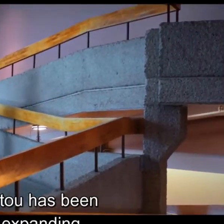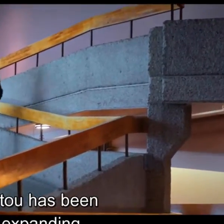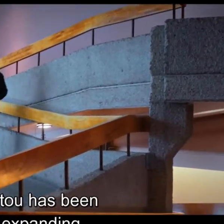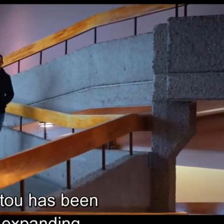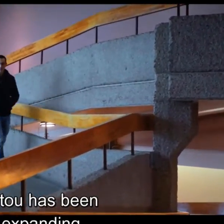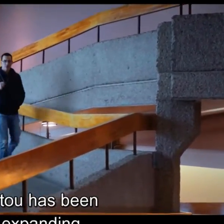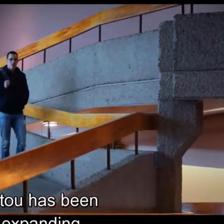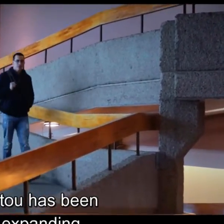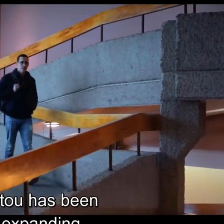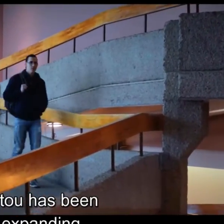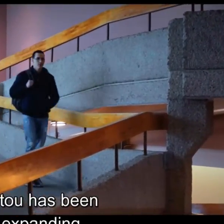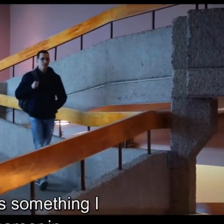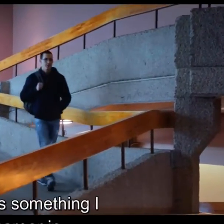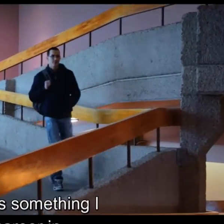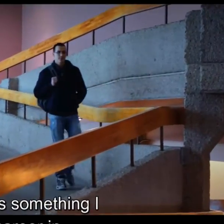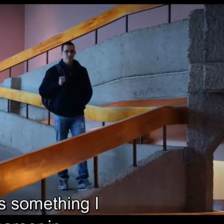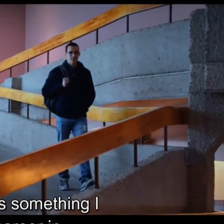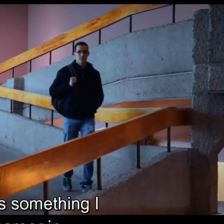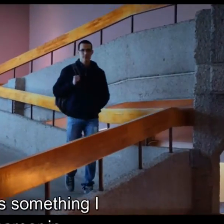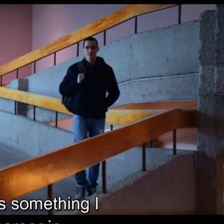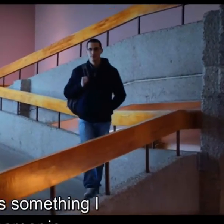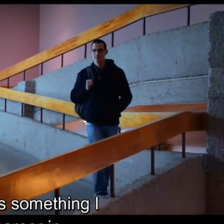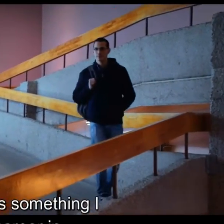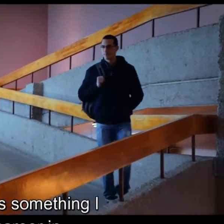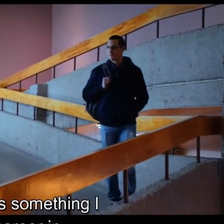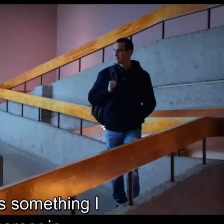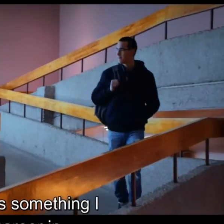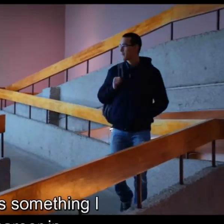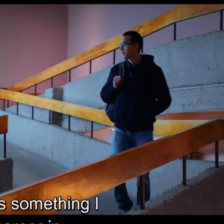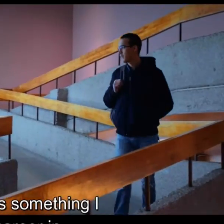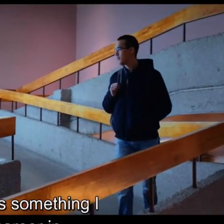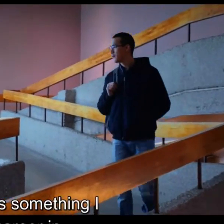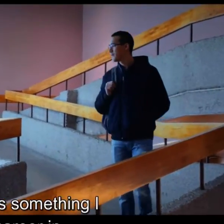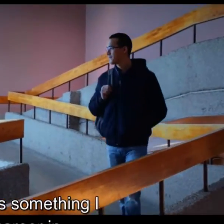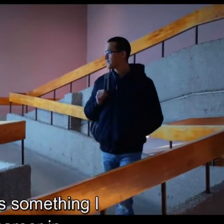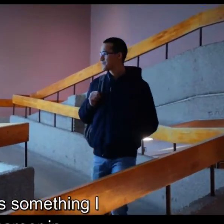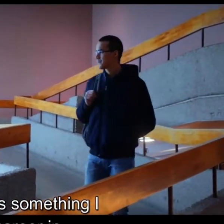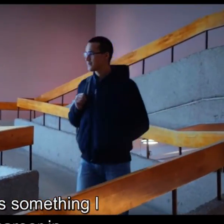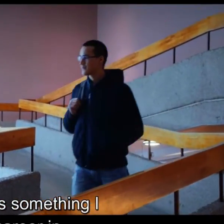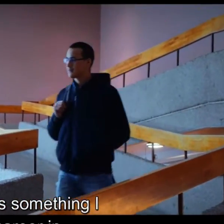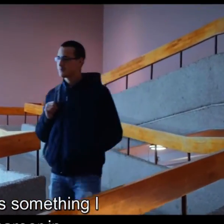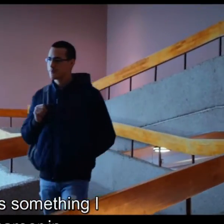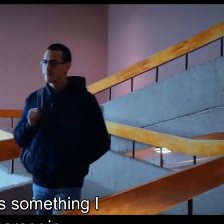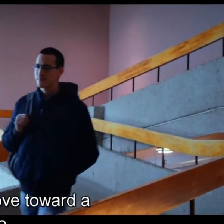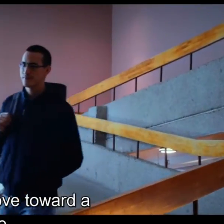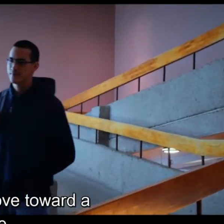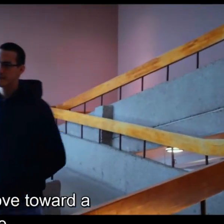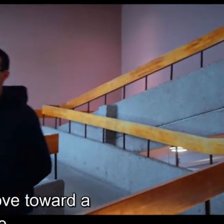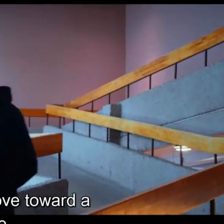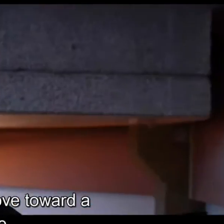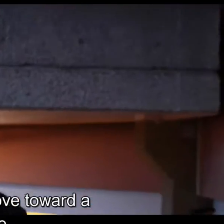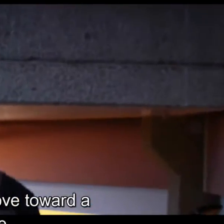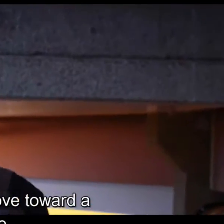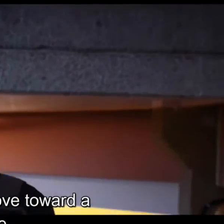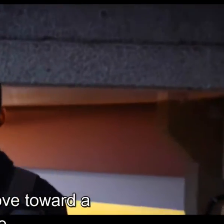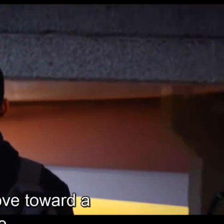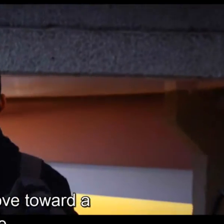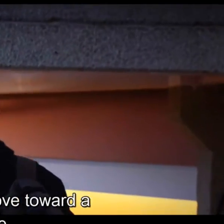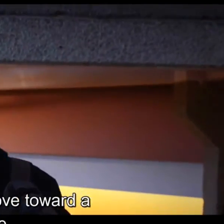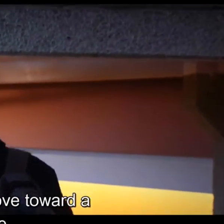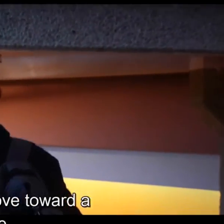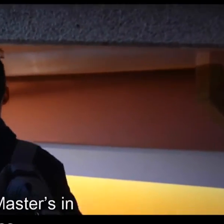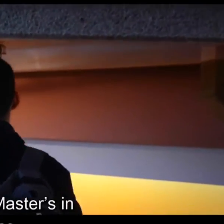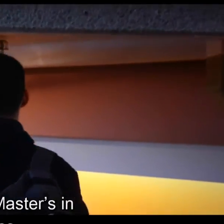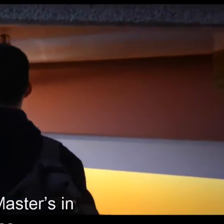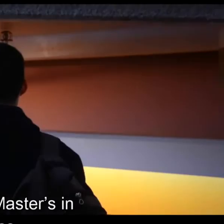been developing and expanding, I decided that that was something that I would like a career in. I'm hoping to move towards a